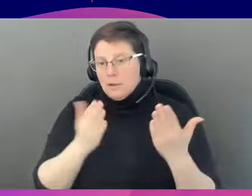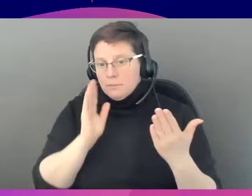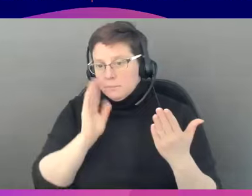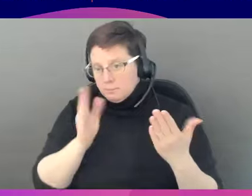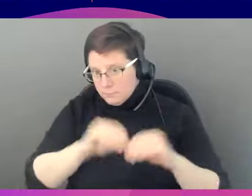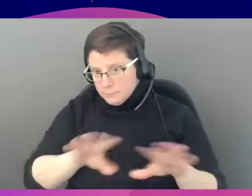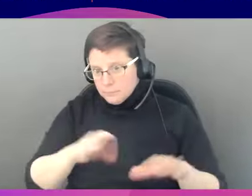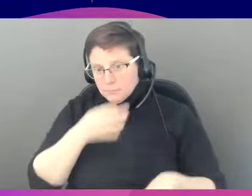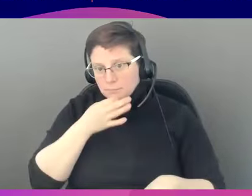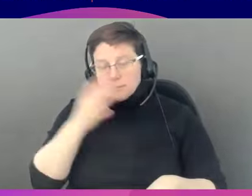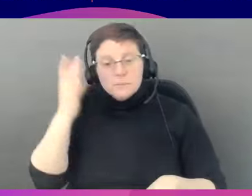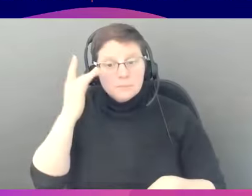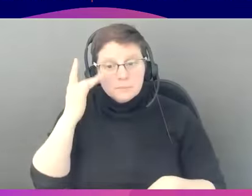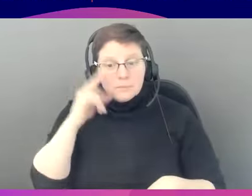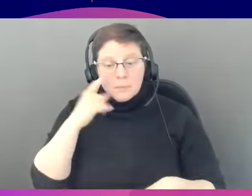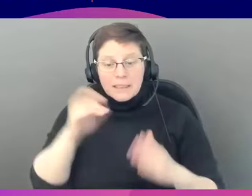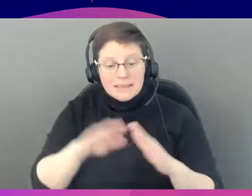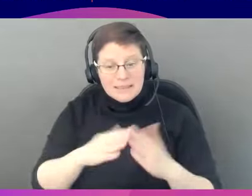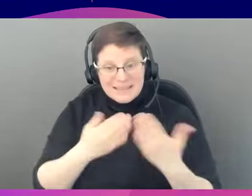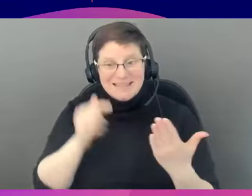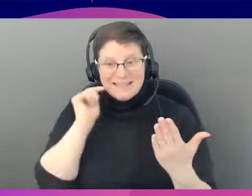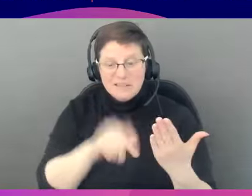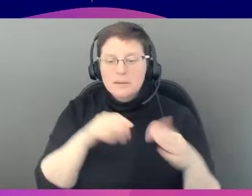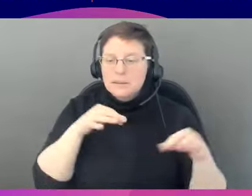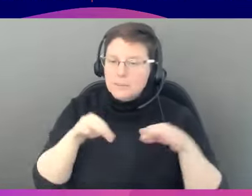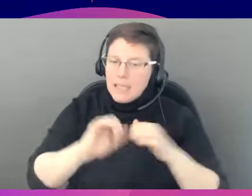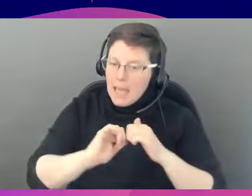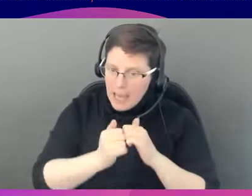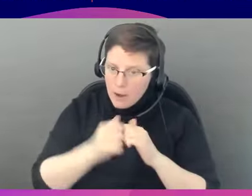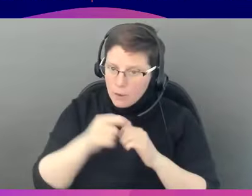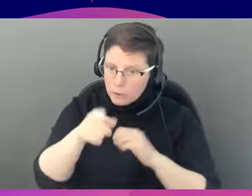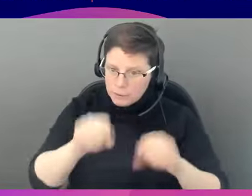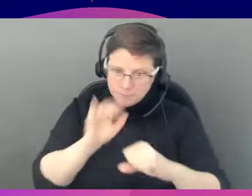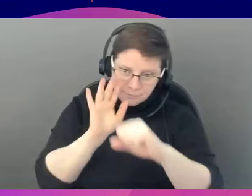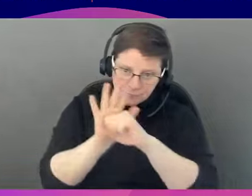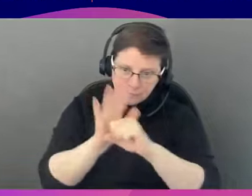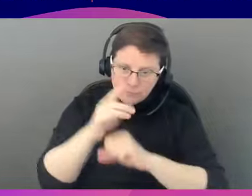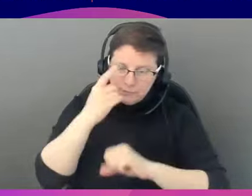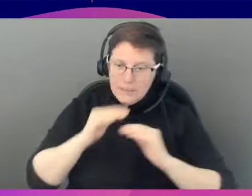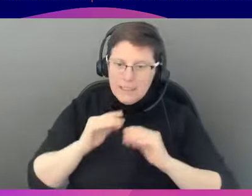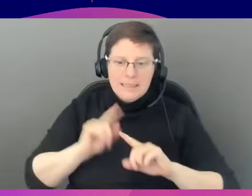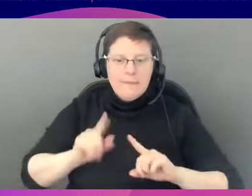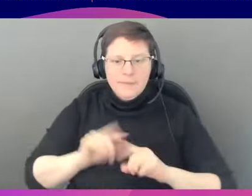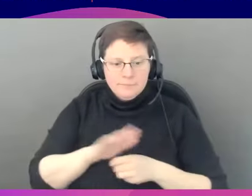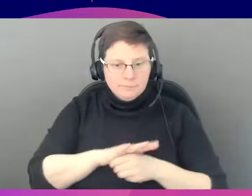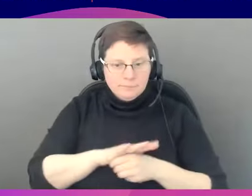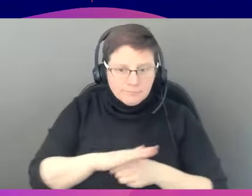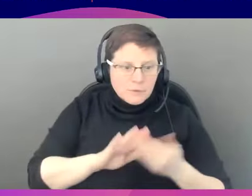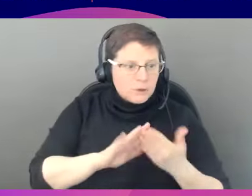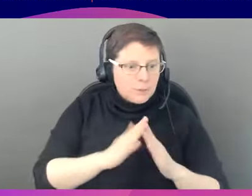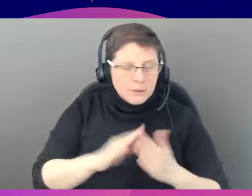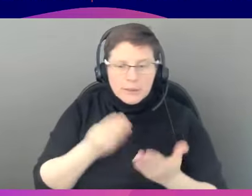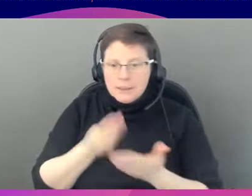our advocacy guide really goes in depth on how you can advocate on various levels within community with